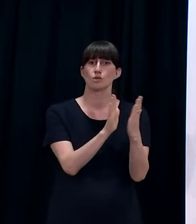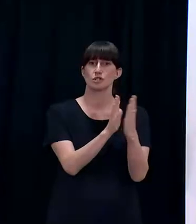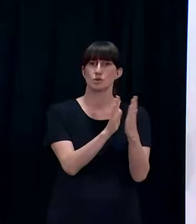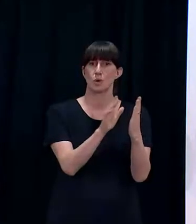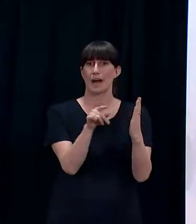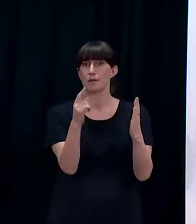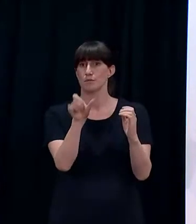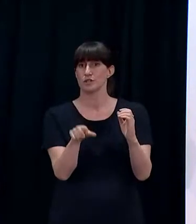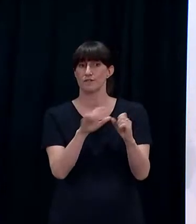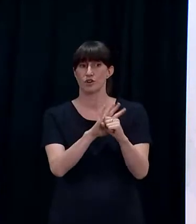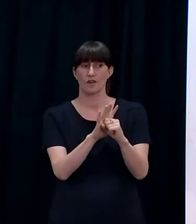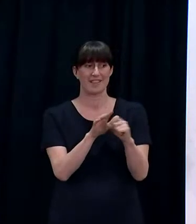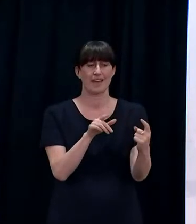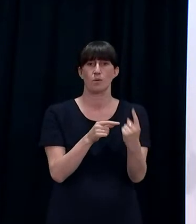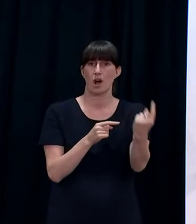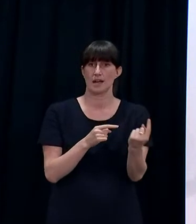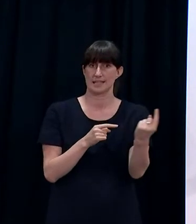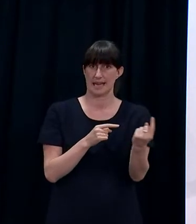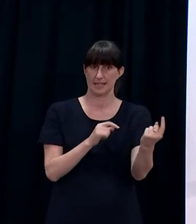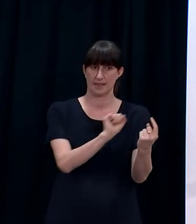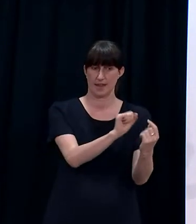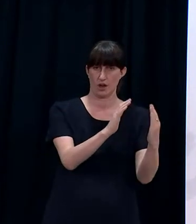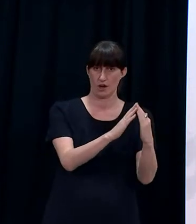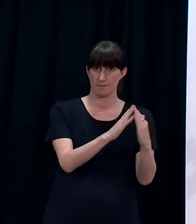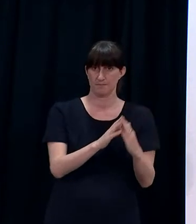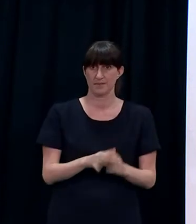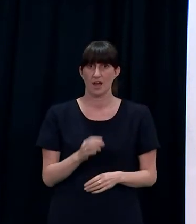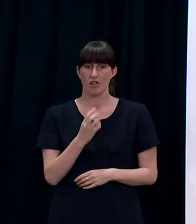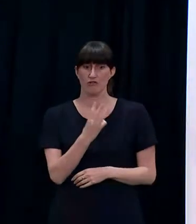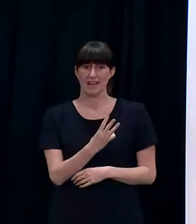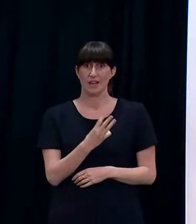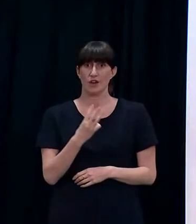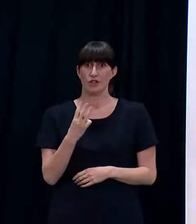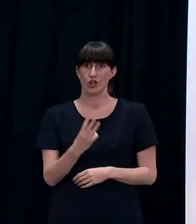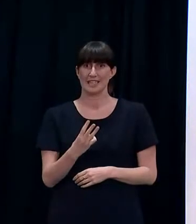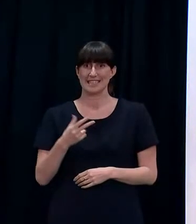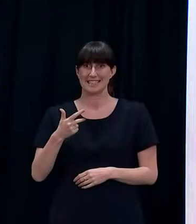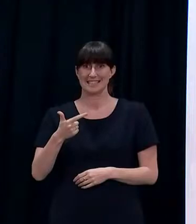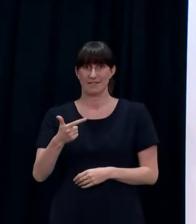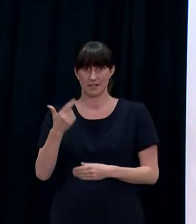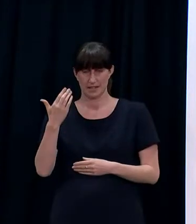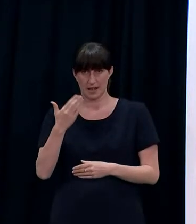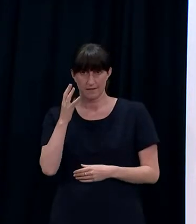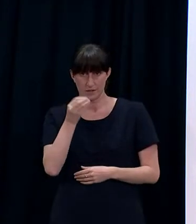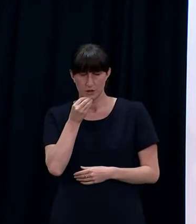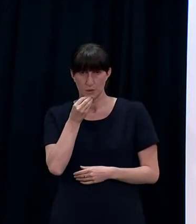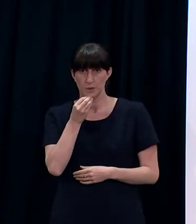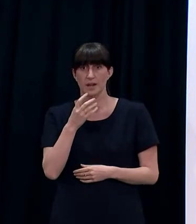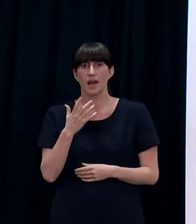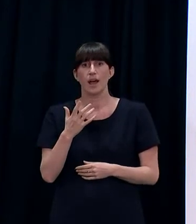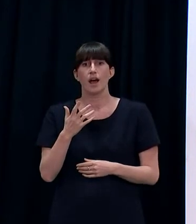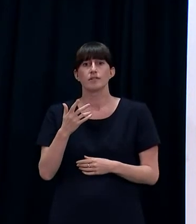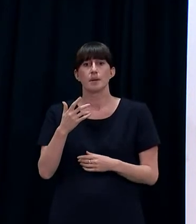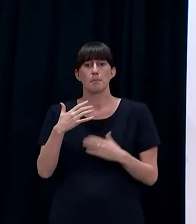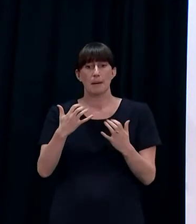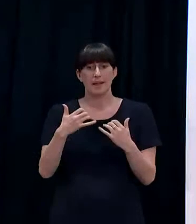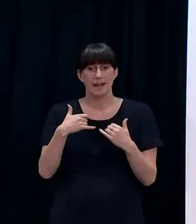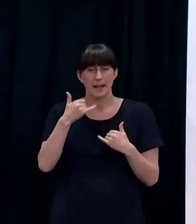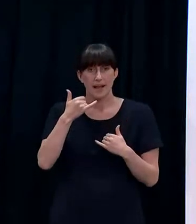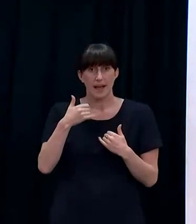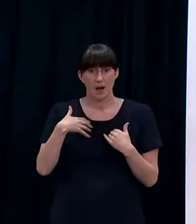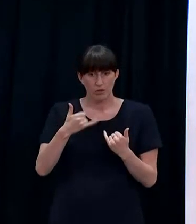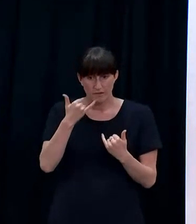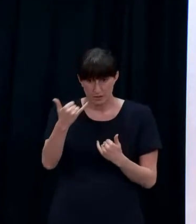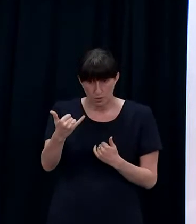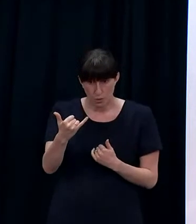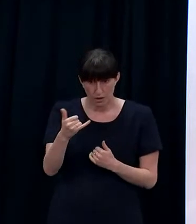isolation at home. At 3:37 p.m, there was another call from the Auckland Regional Public Health Office to the person